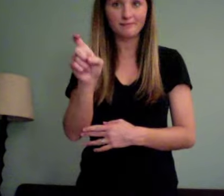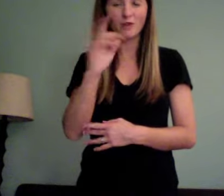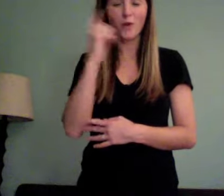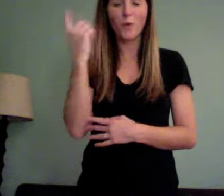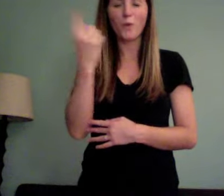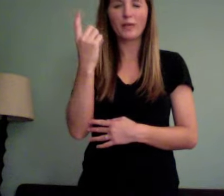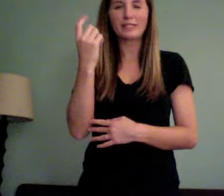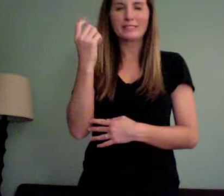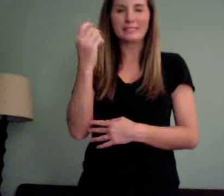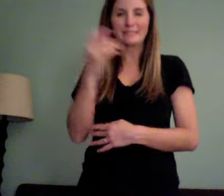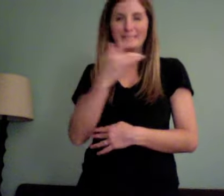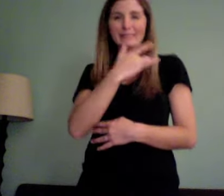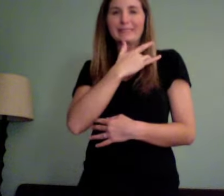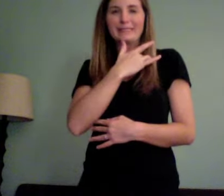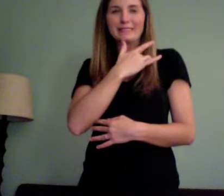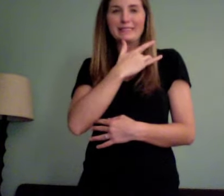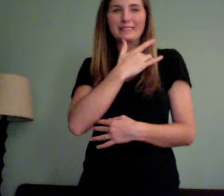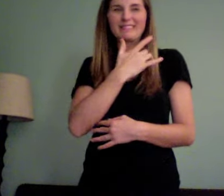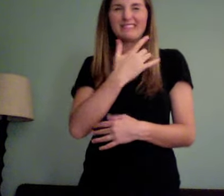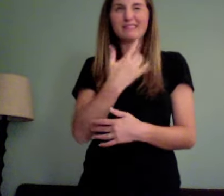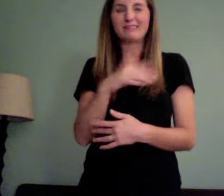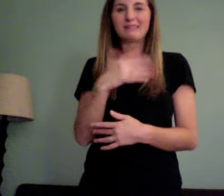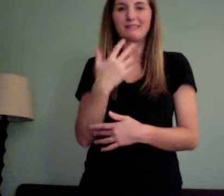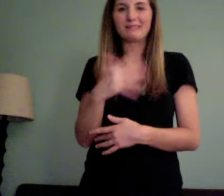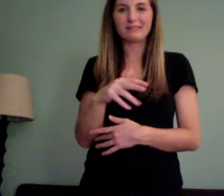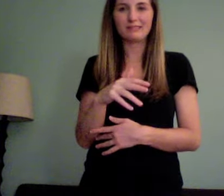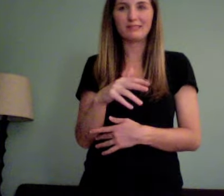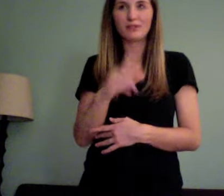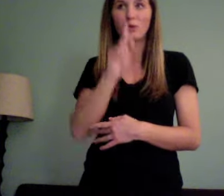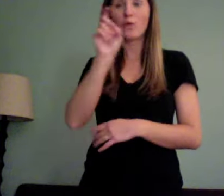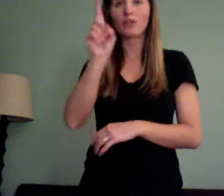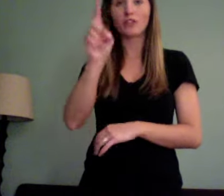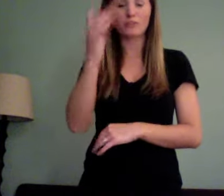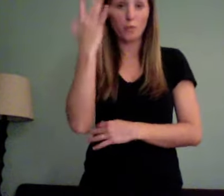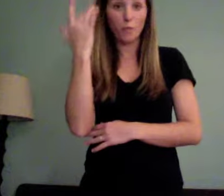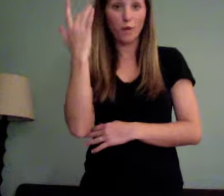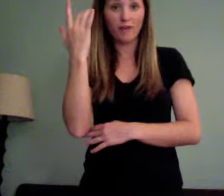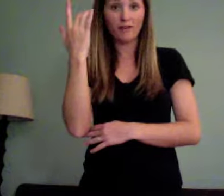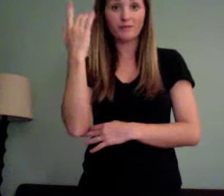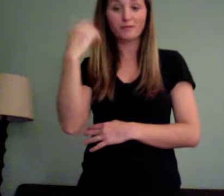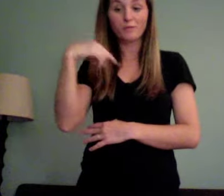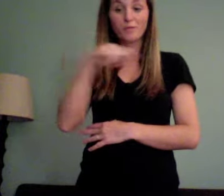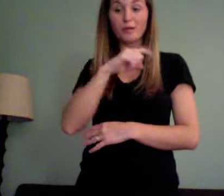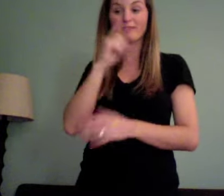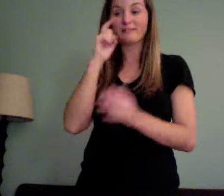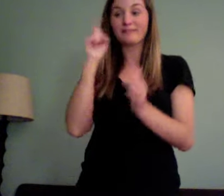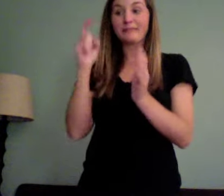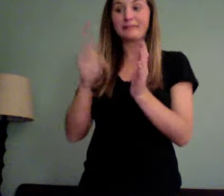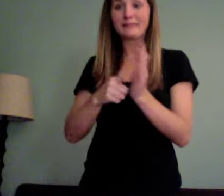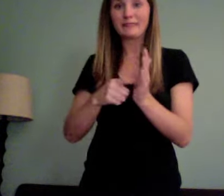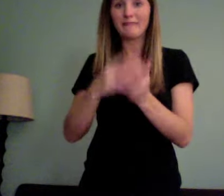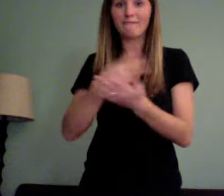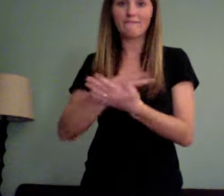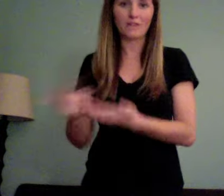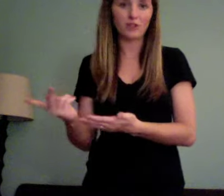The questions were given so that we would have to acknowledge our failure. And that's exactly what Jesus does to the fishermen.